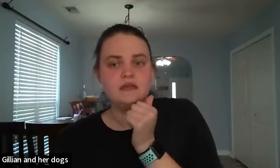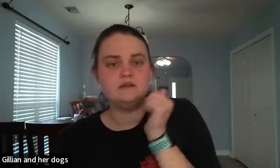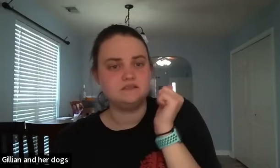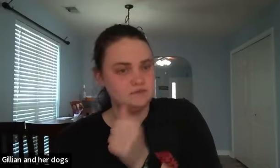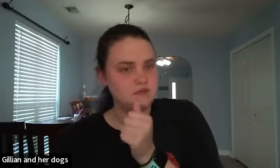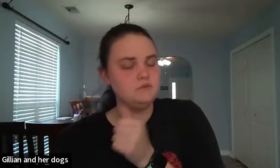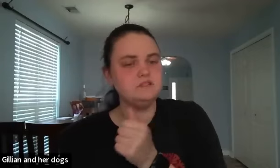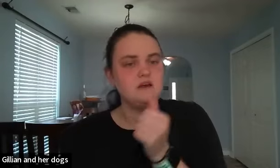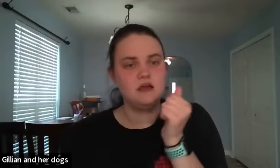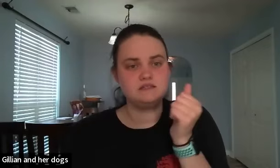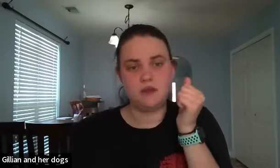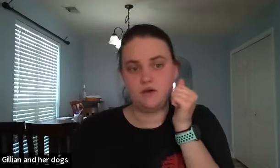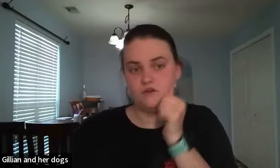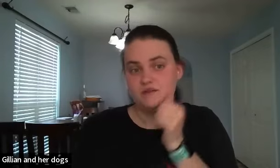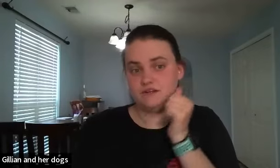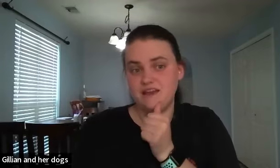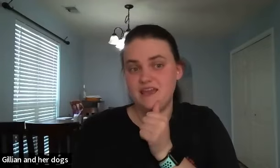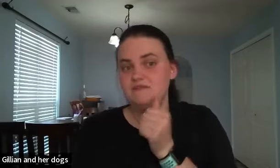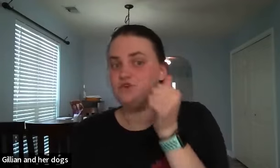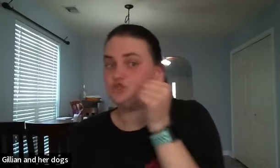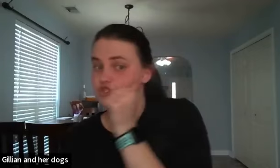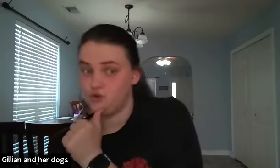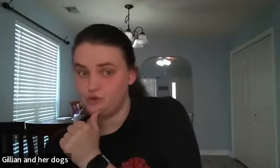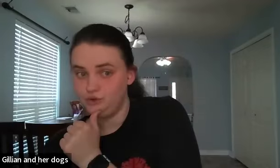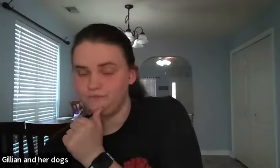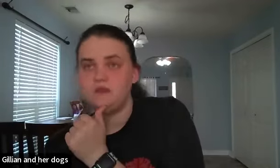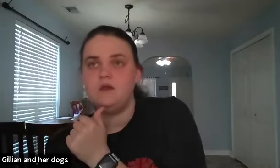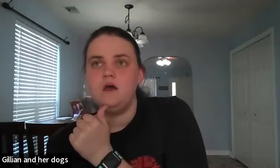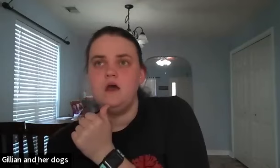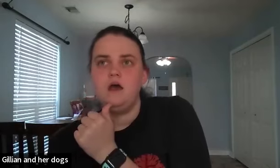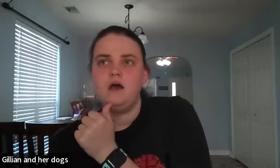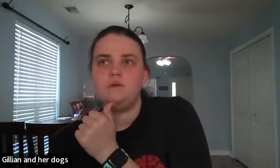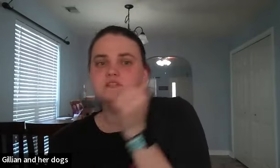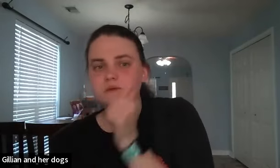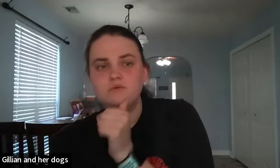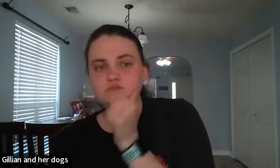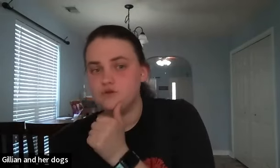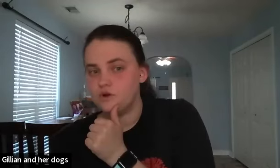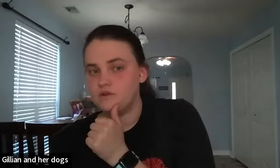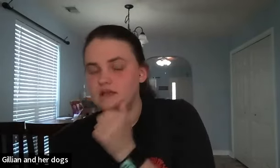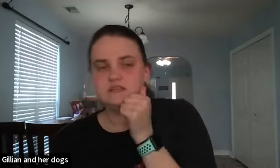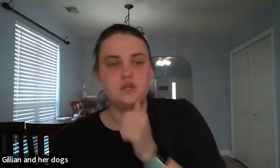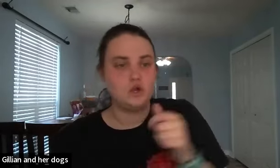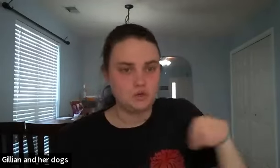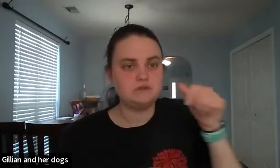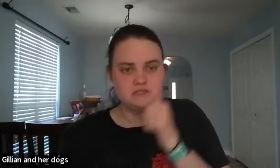And some people will ask about for everyday versus girl. Some people will do girl, like saying girls,